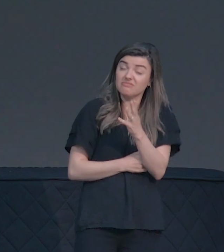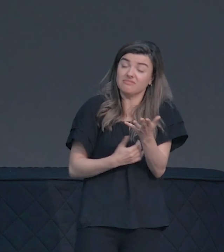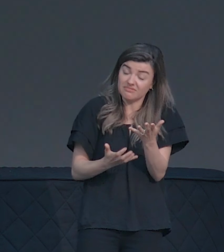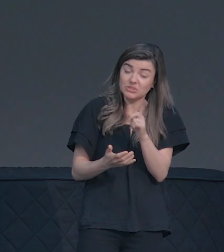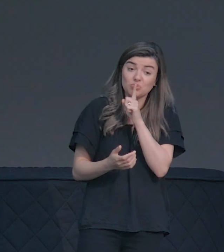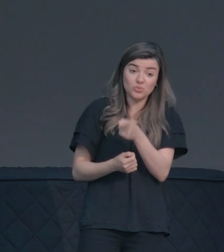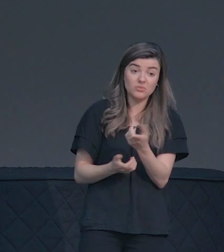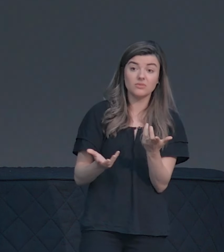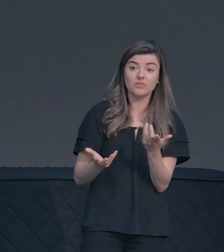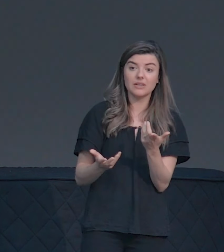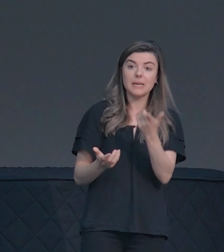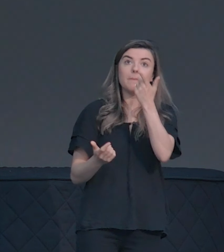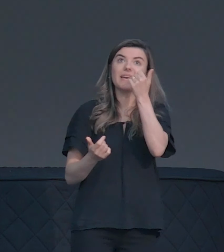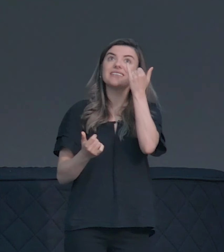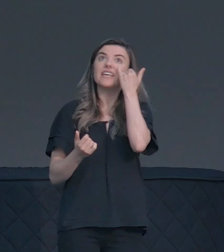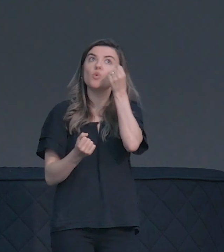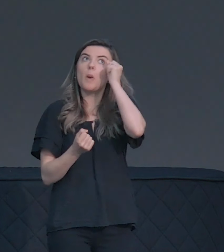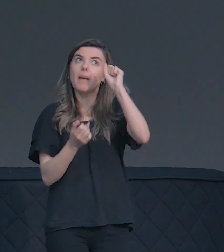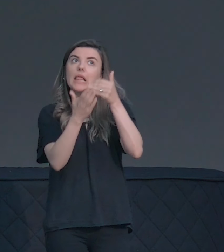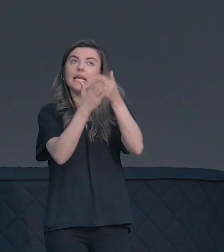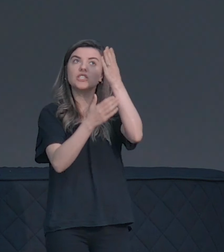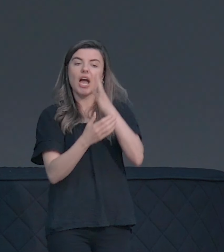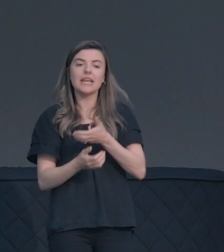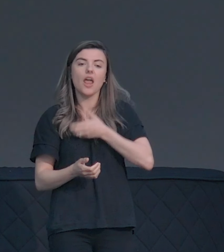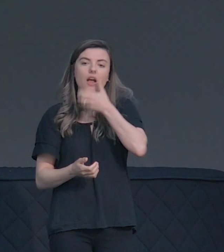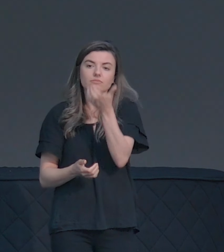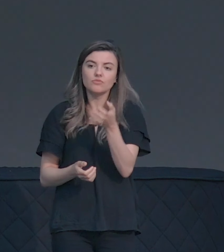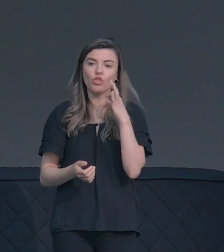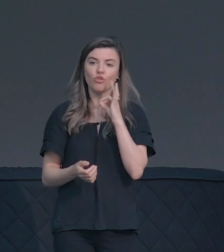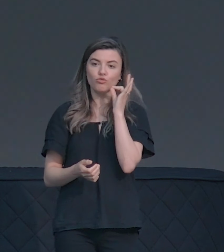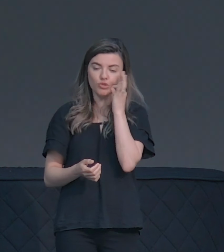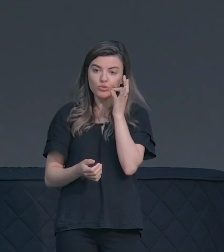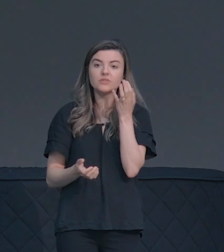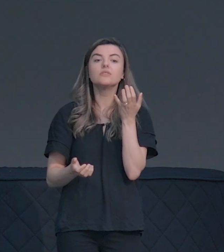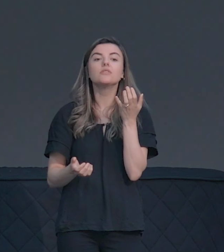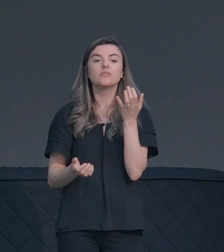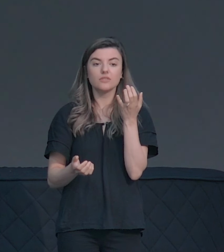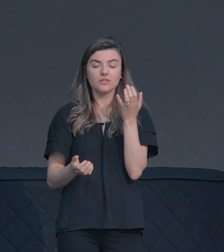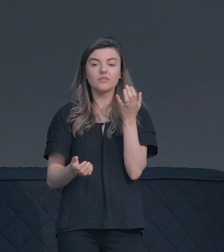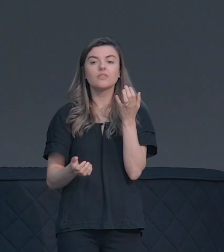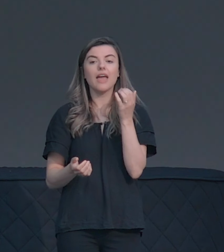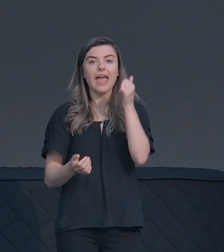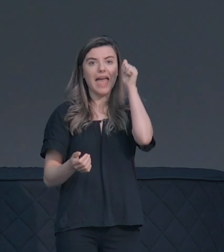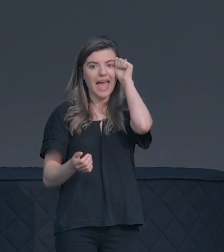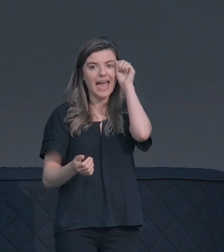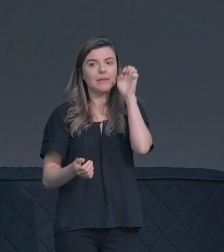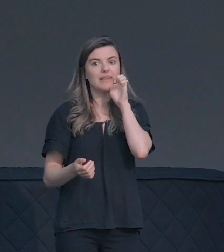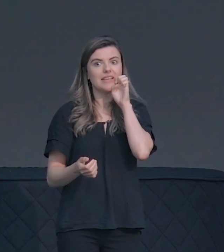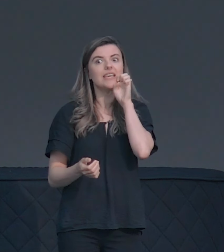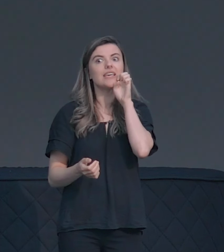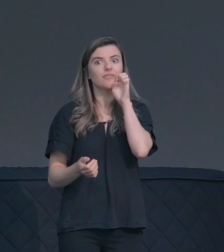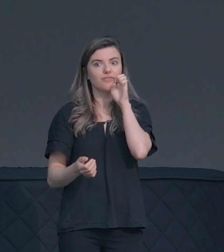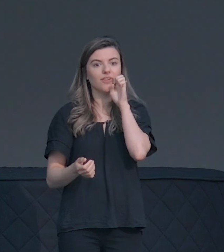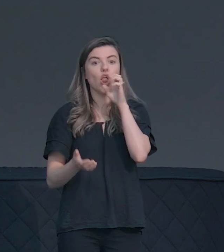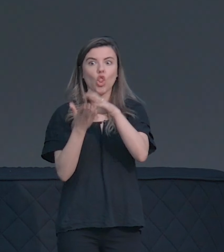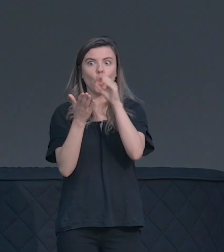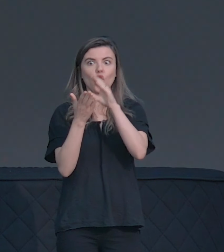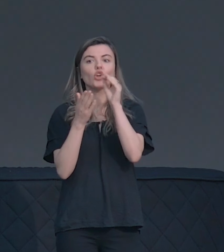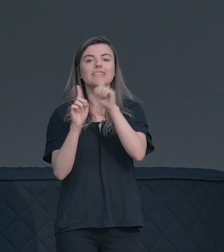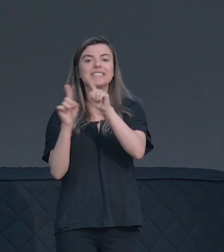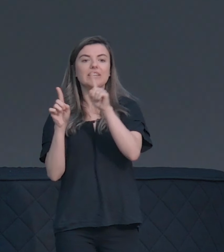Because in rebelling against God and eating the fruit, Adam and Eve did learn the distinction between good and evil.